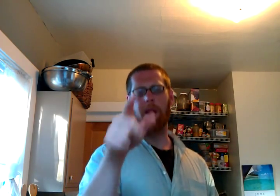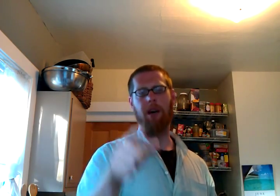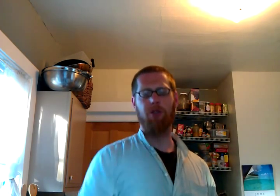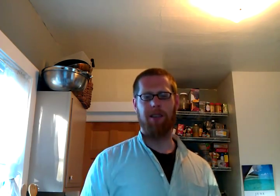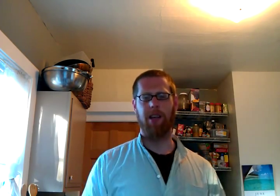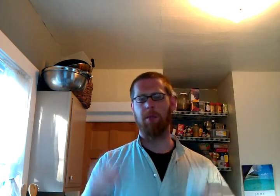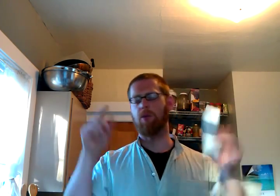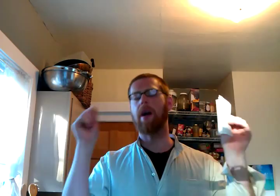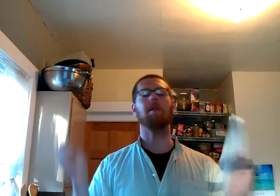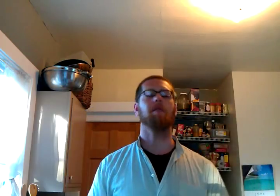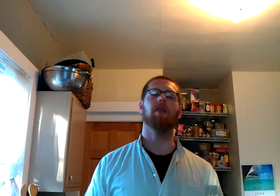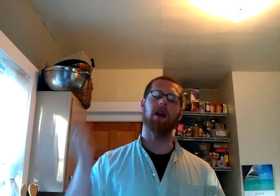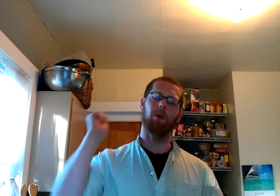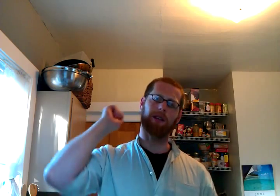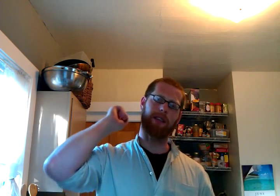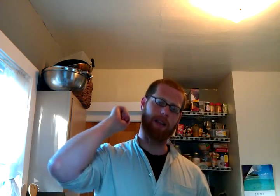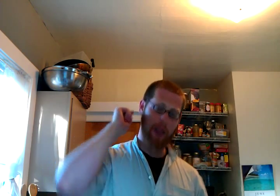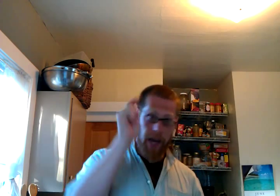to address later. But right off the front, I wanted to say thank you.